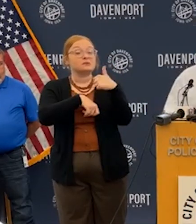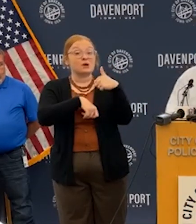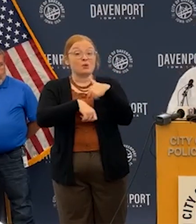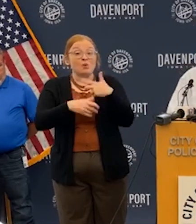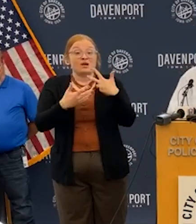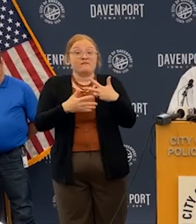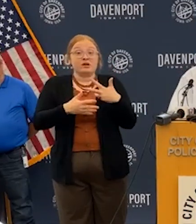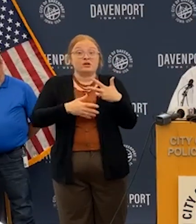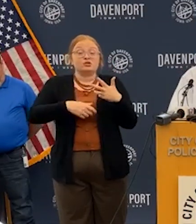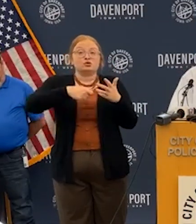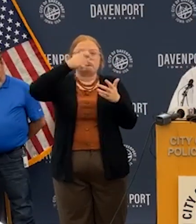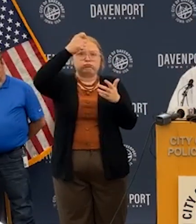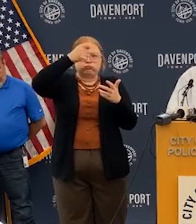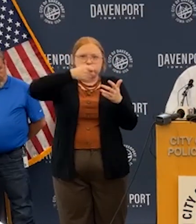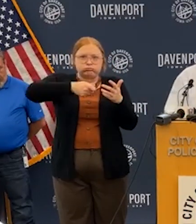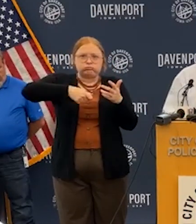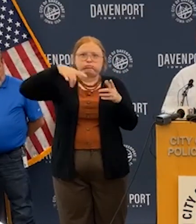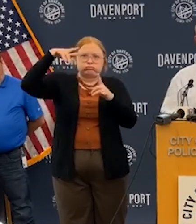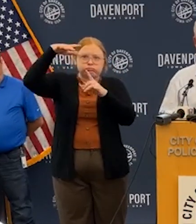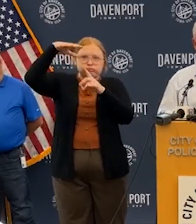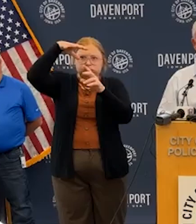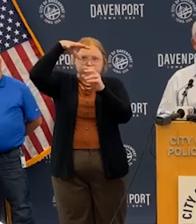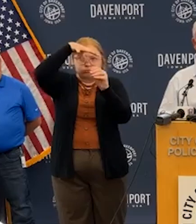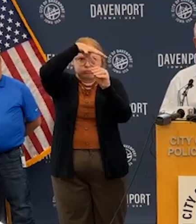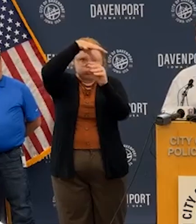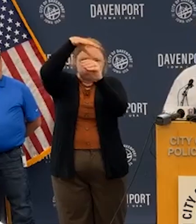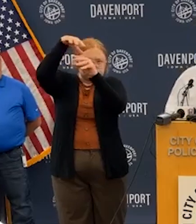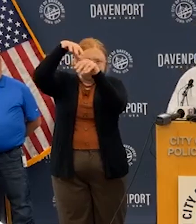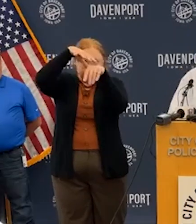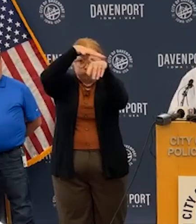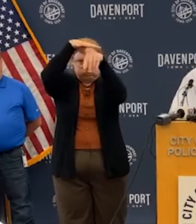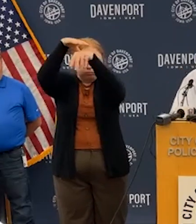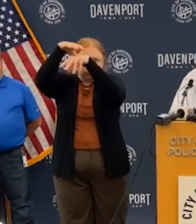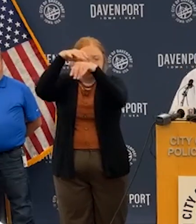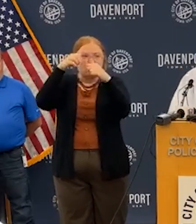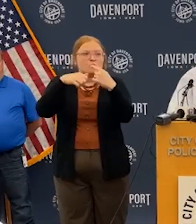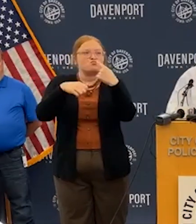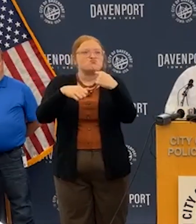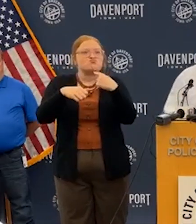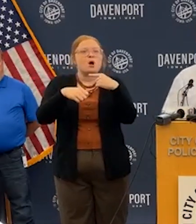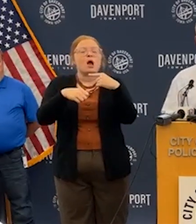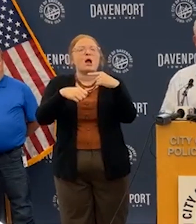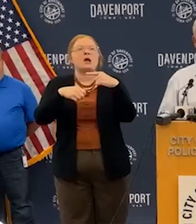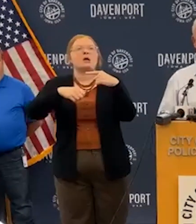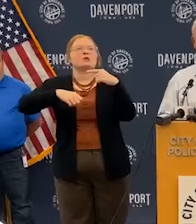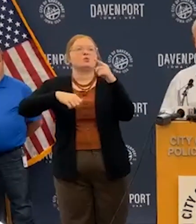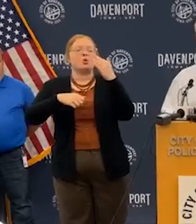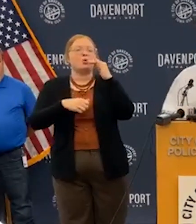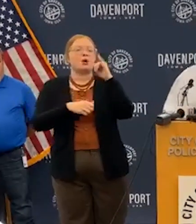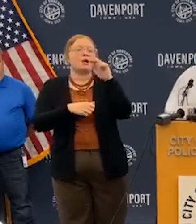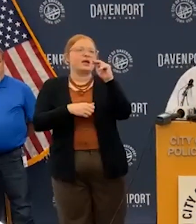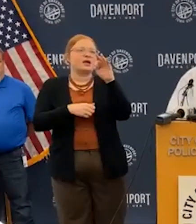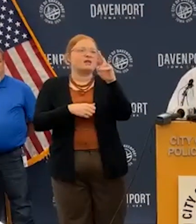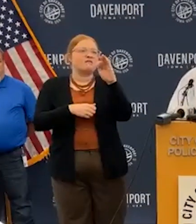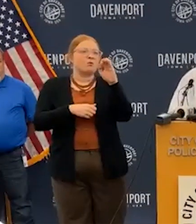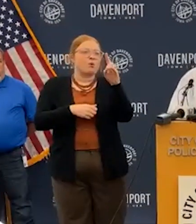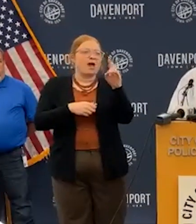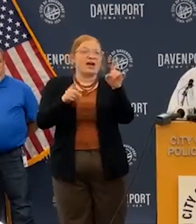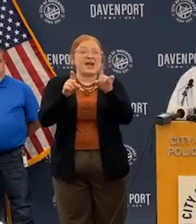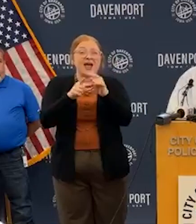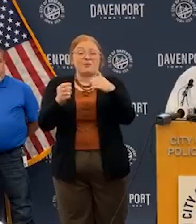canines in that building numerous times. I can't explain to you enough, and I'm sure it won't be